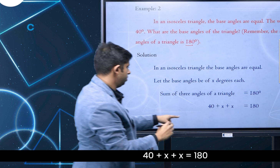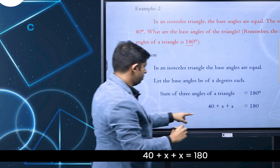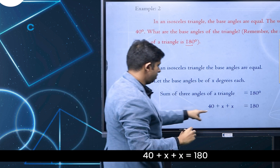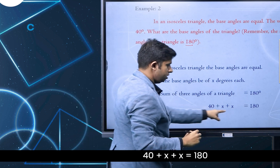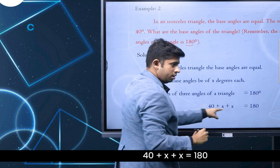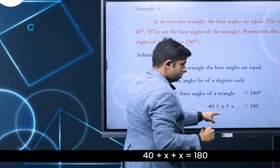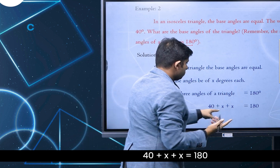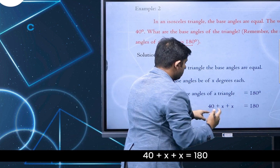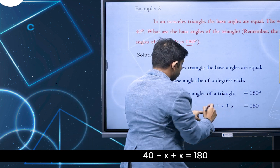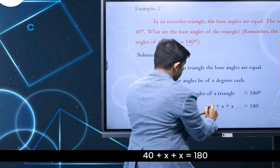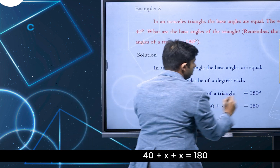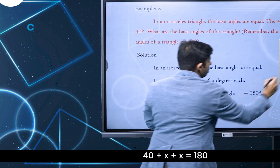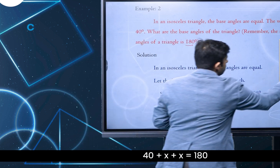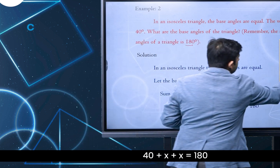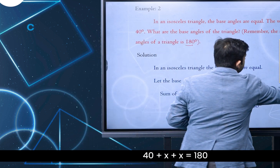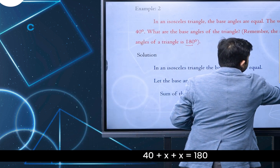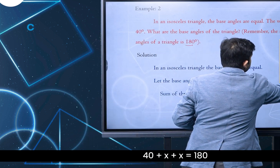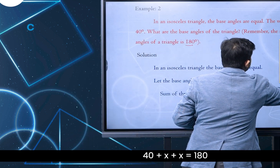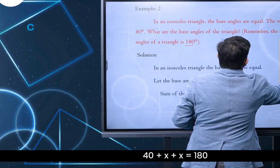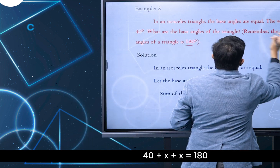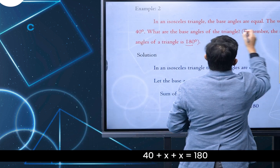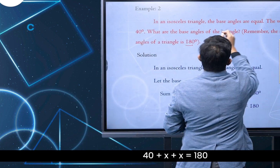(40 plus x equals to 180.